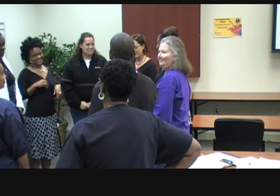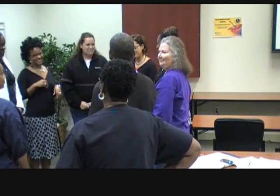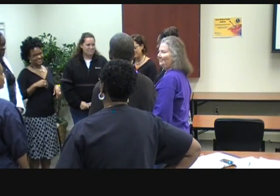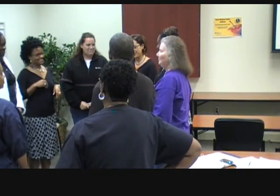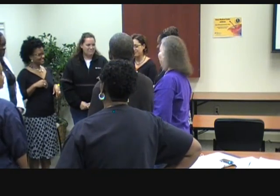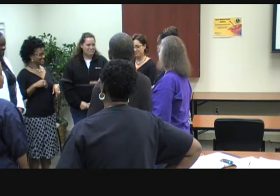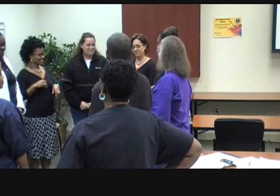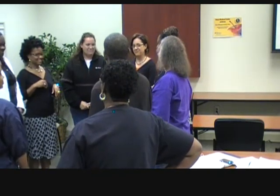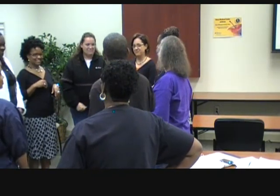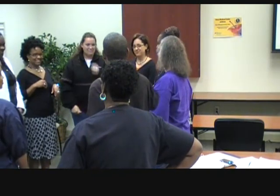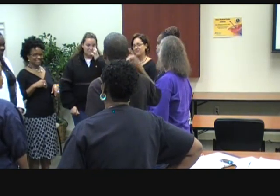Better slap.